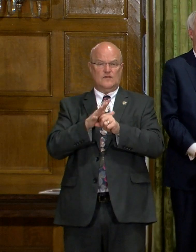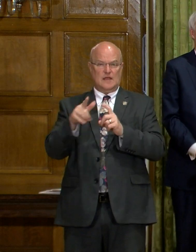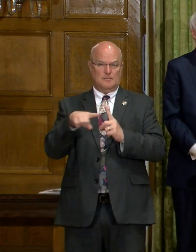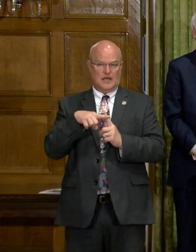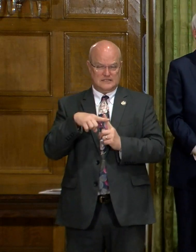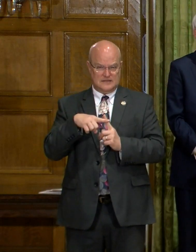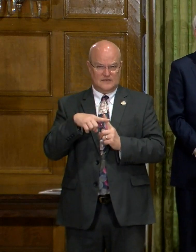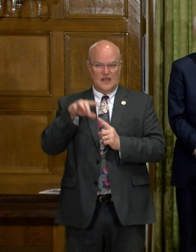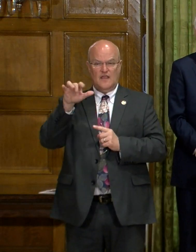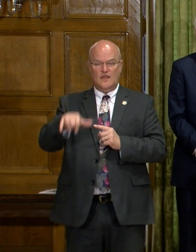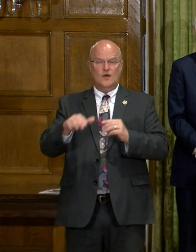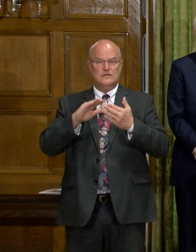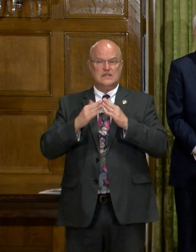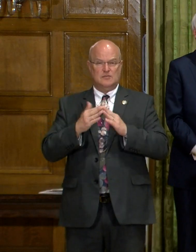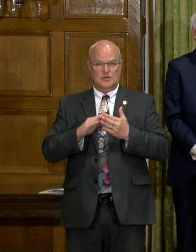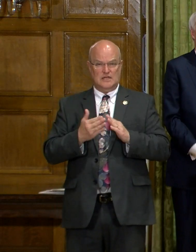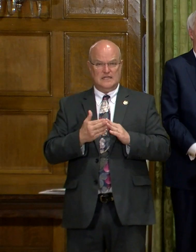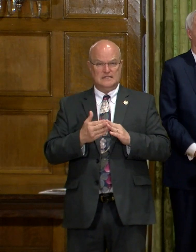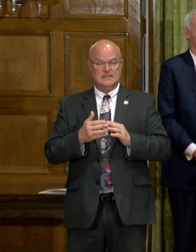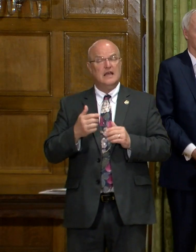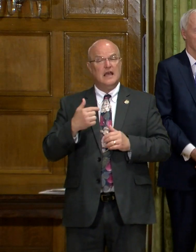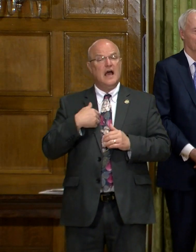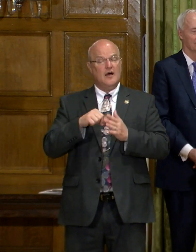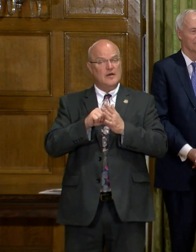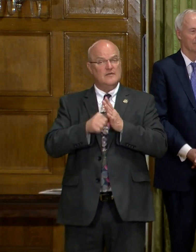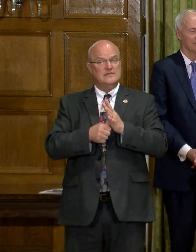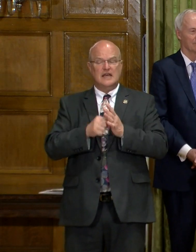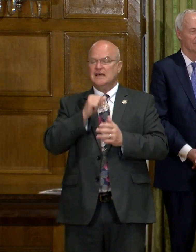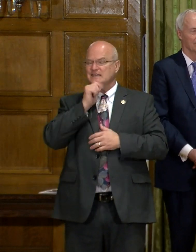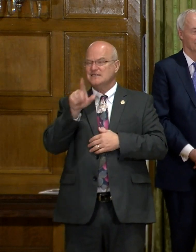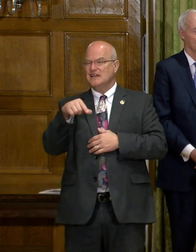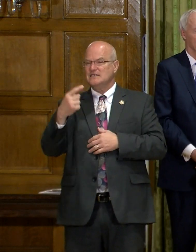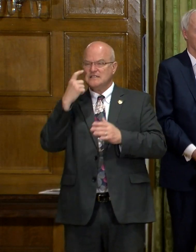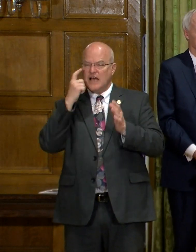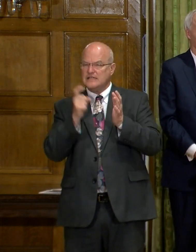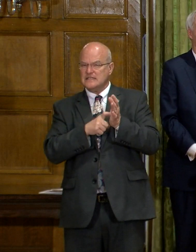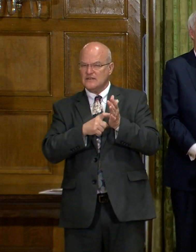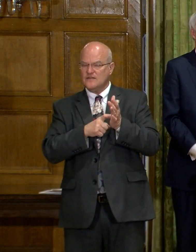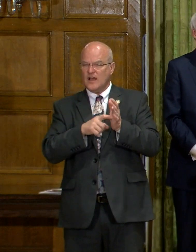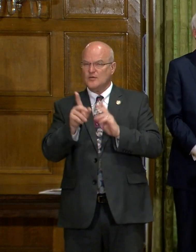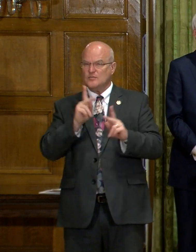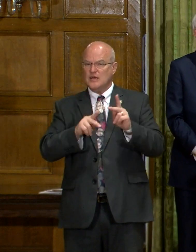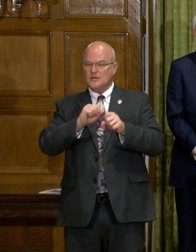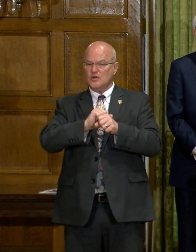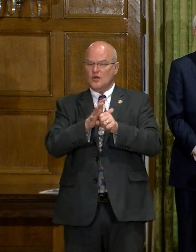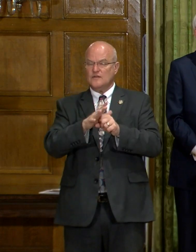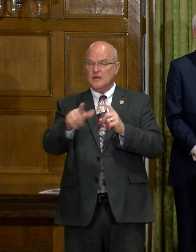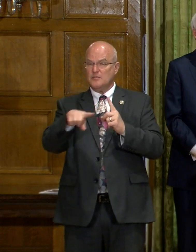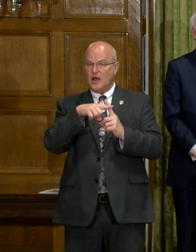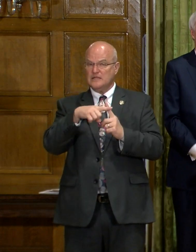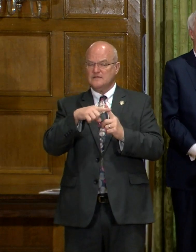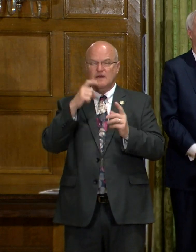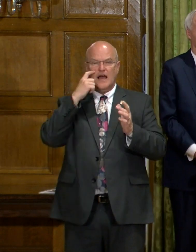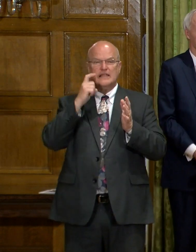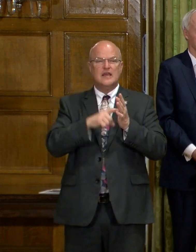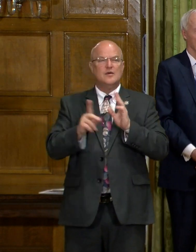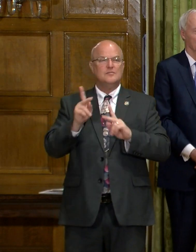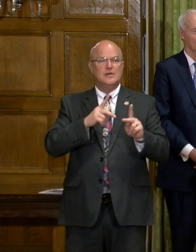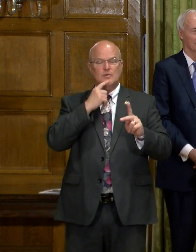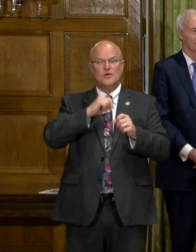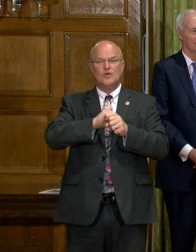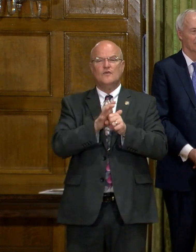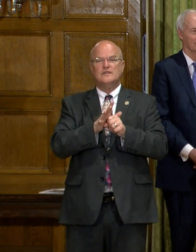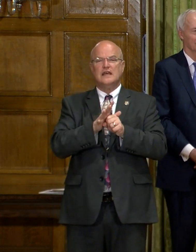COVID-19 positive in those communities. And I'd emphasize it's not just identifying people who are COVID-19 positive, it's identifying people